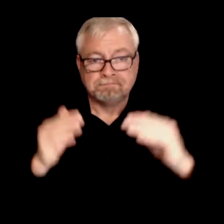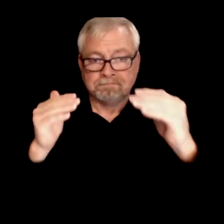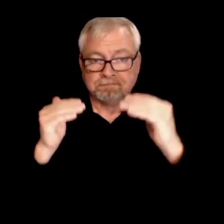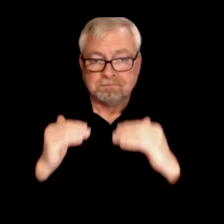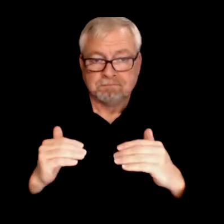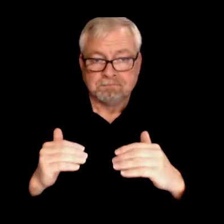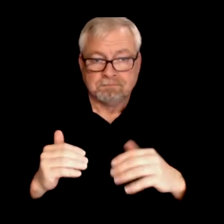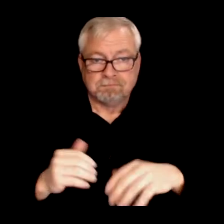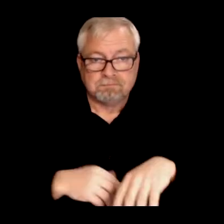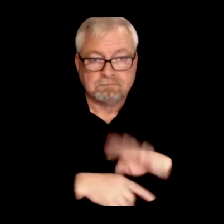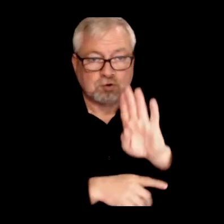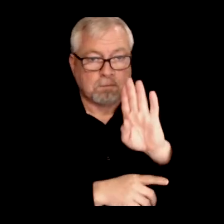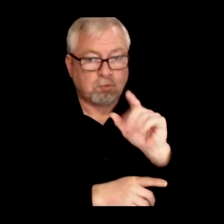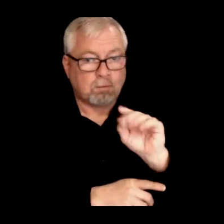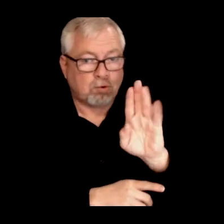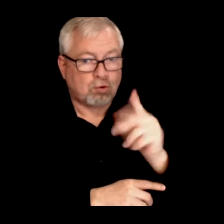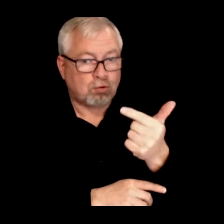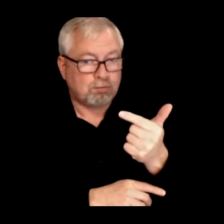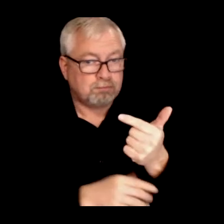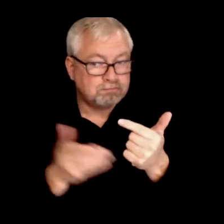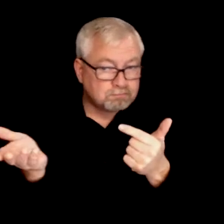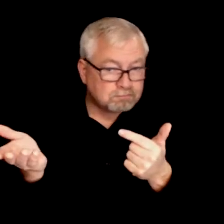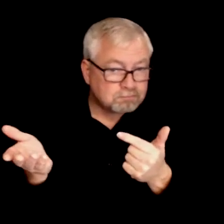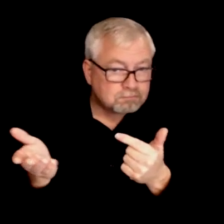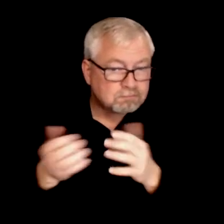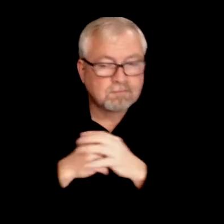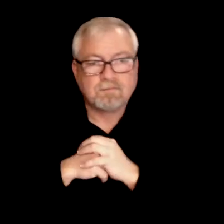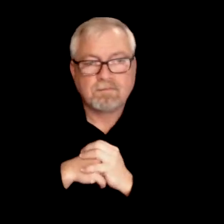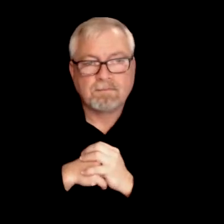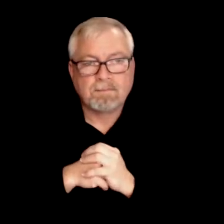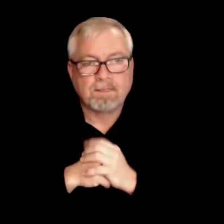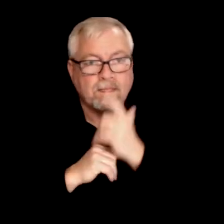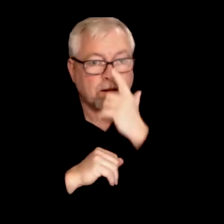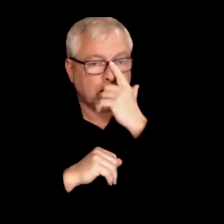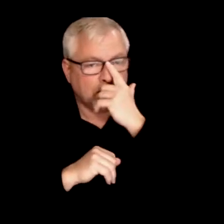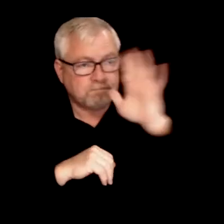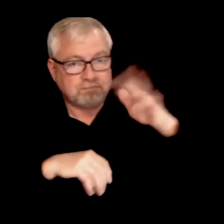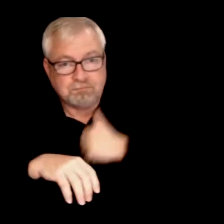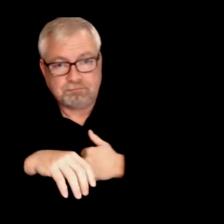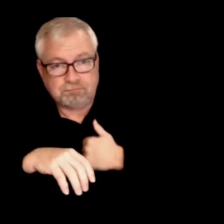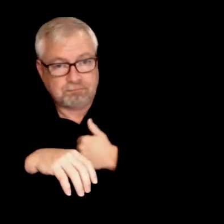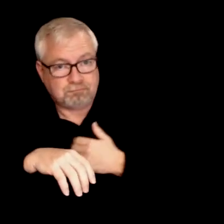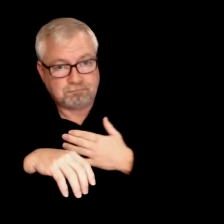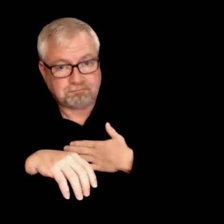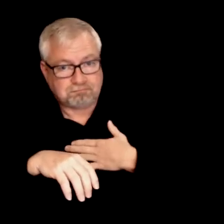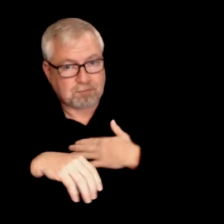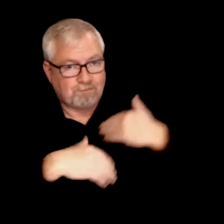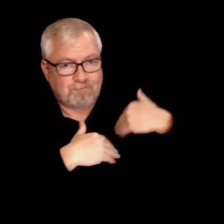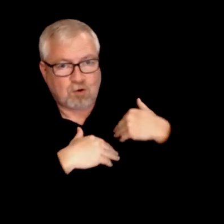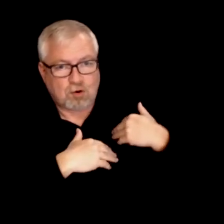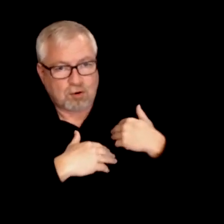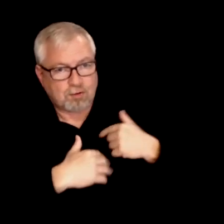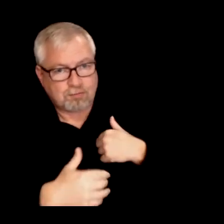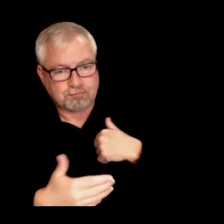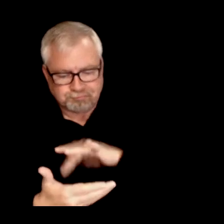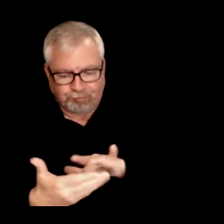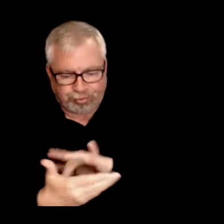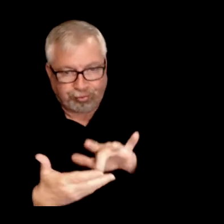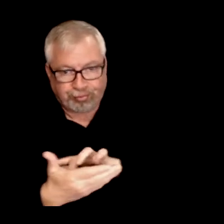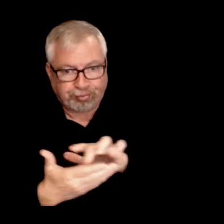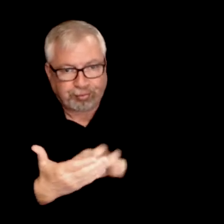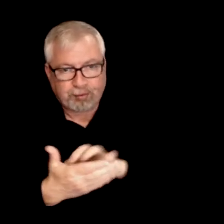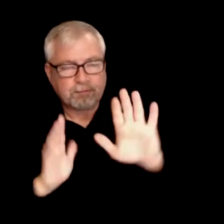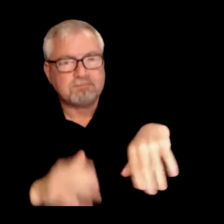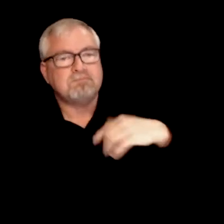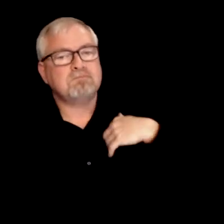open. Sorry about earlier. That was my fault, not the operators. A couple questions for